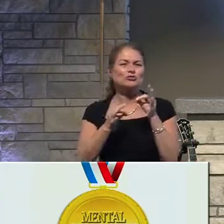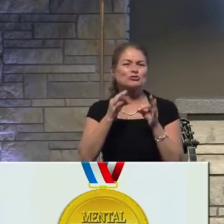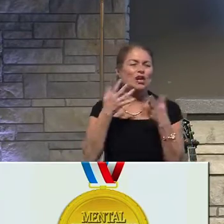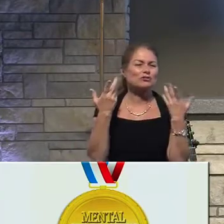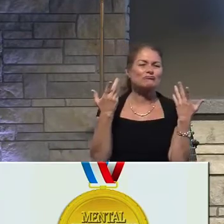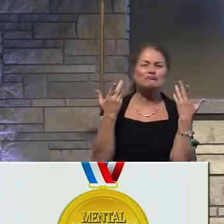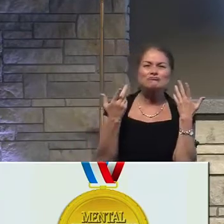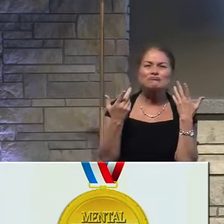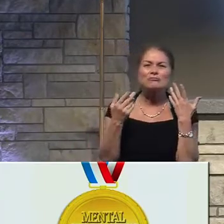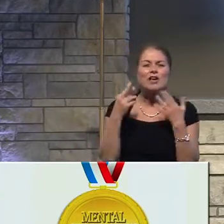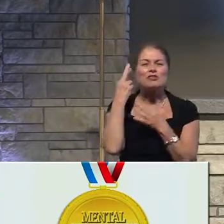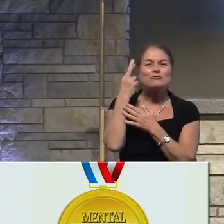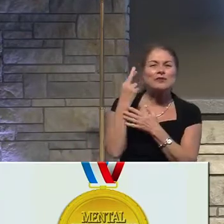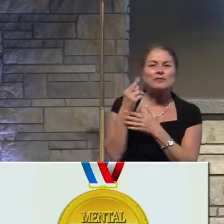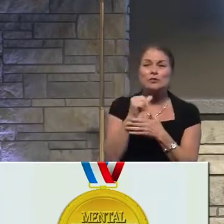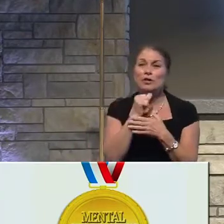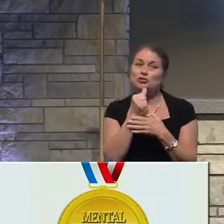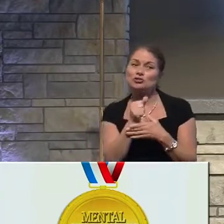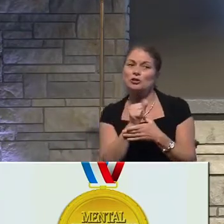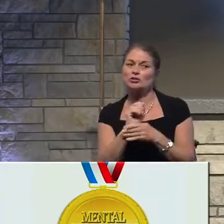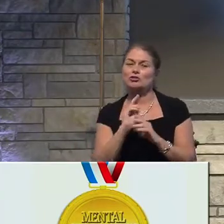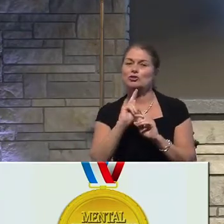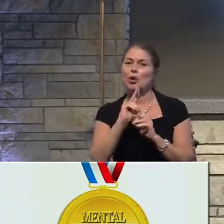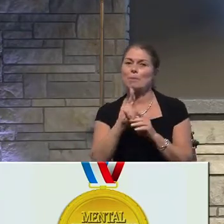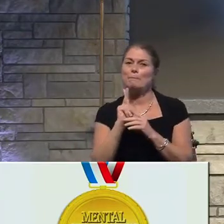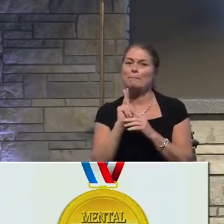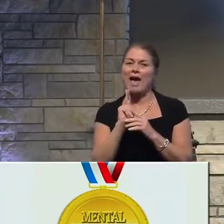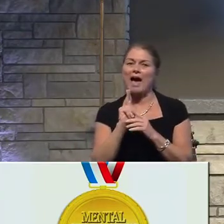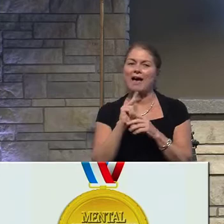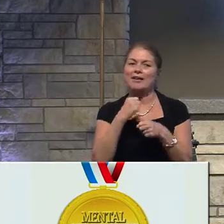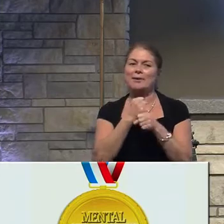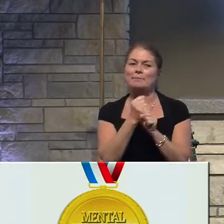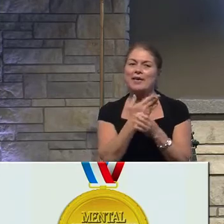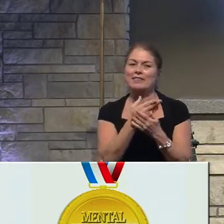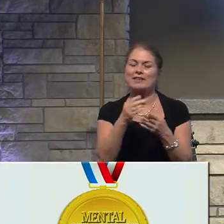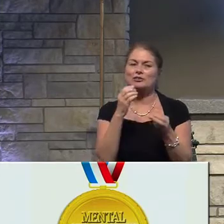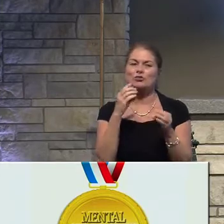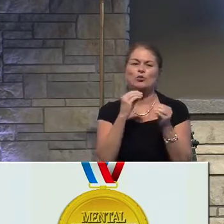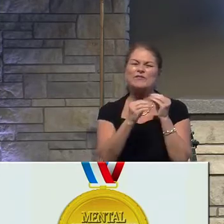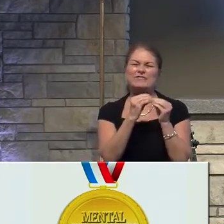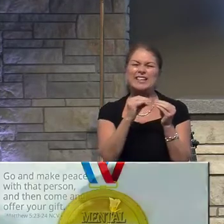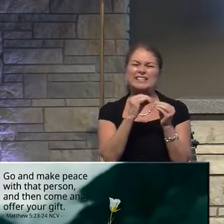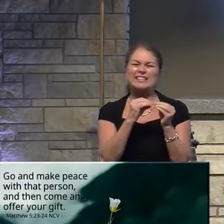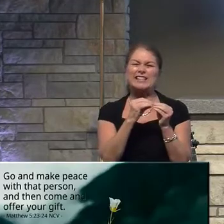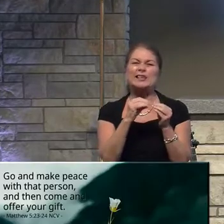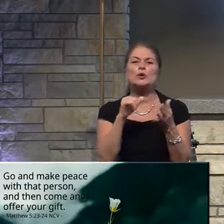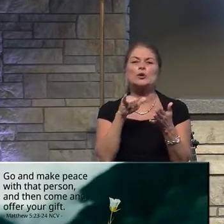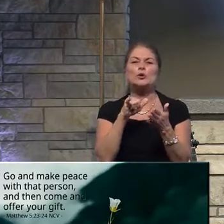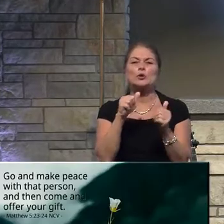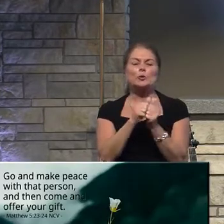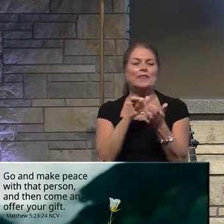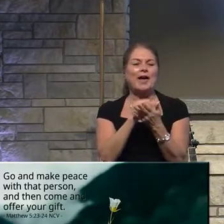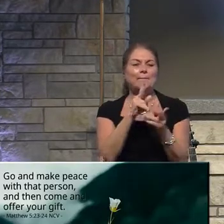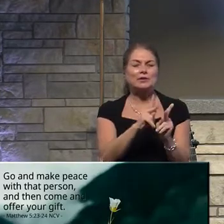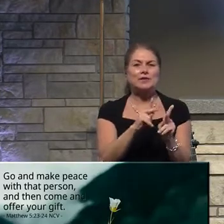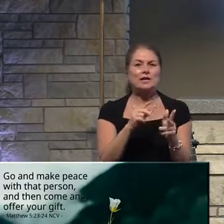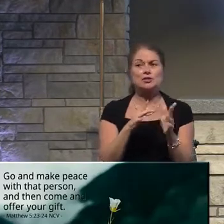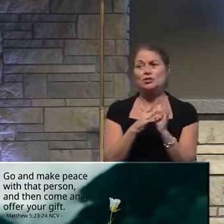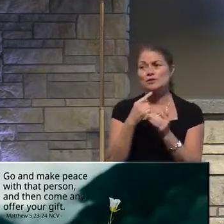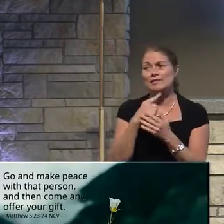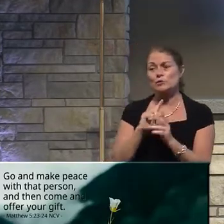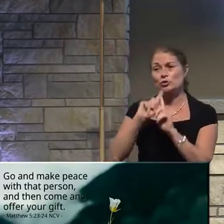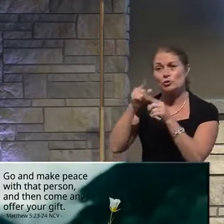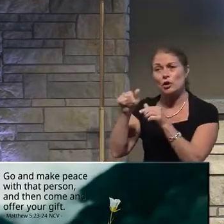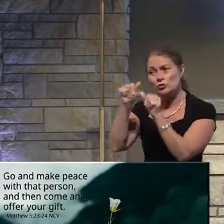reasons why we should not go back and make things right with that person. I mean, Jesus said, when you go to the altar to give your